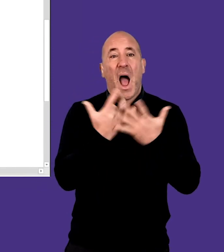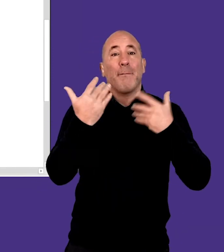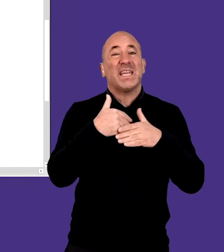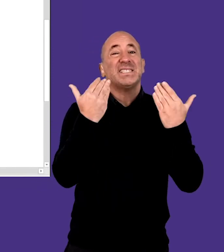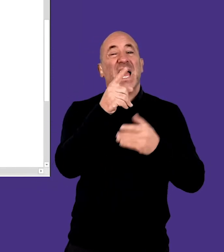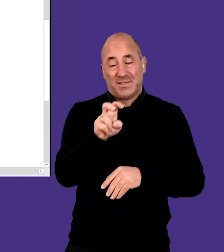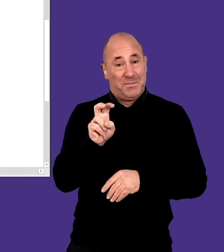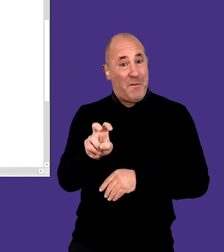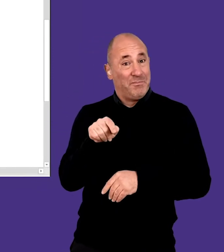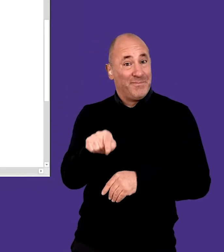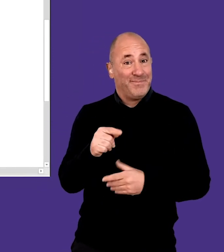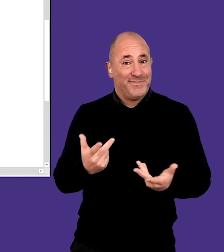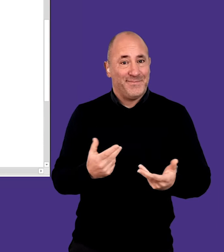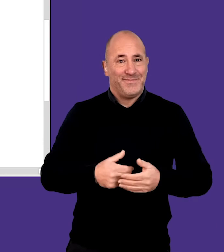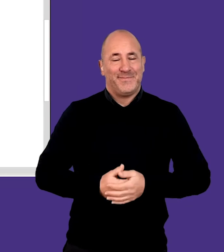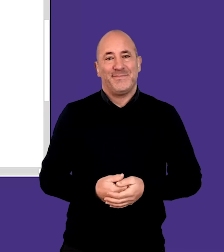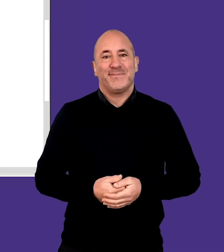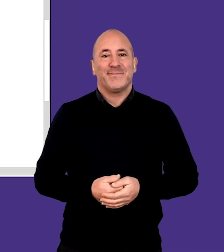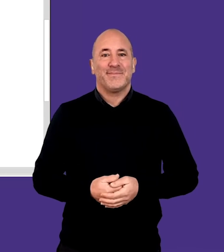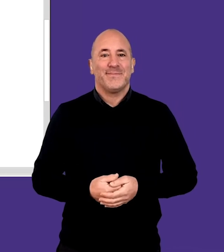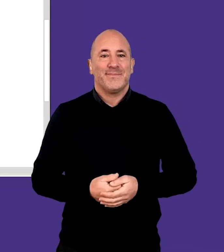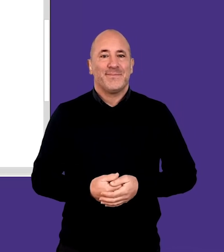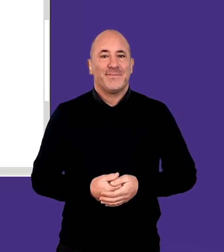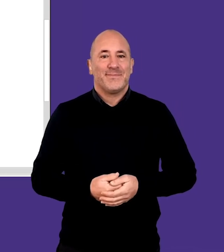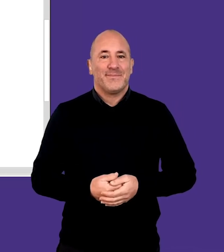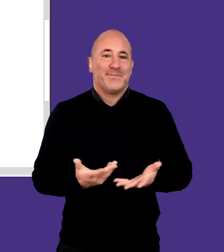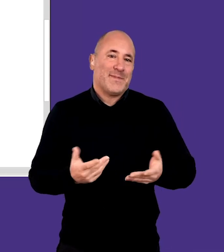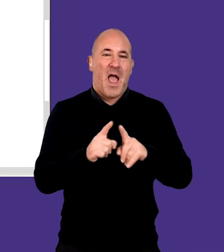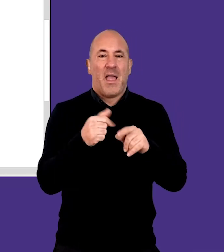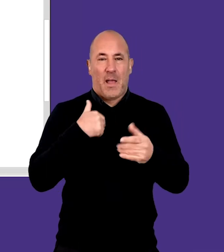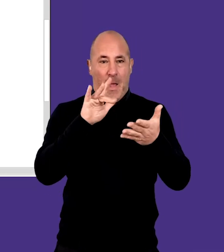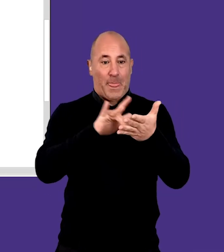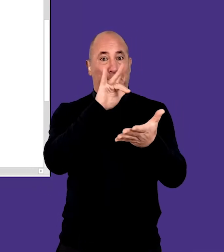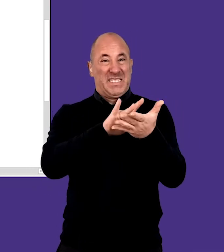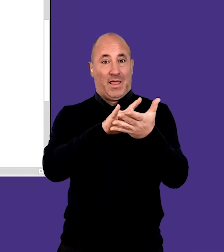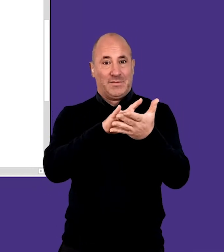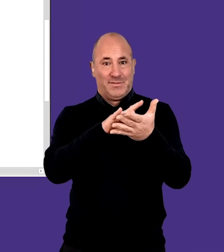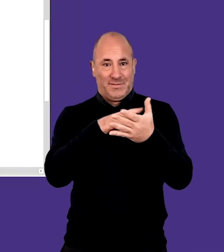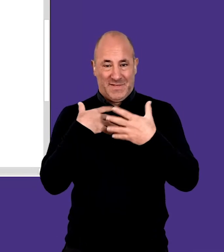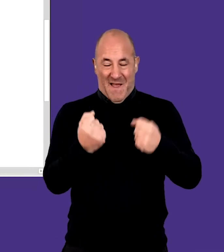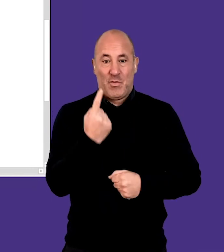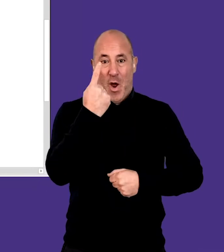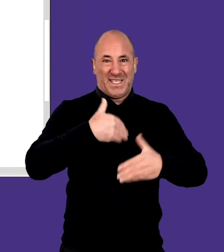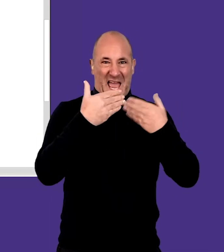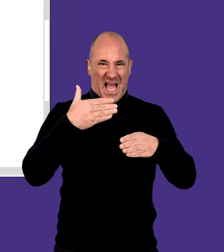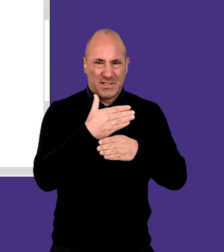in this box here next to unsure where yet. So perhaps I have 1 day